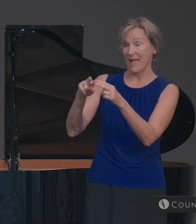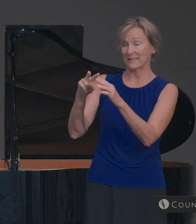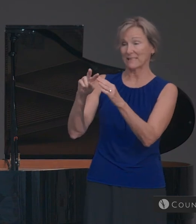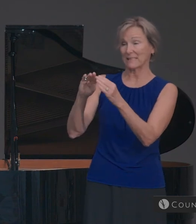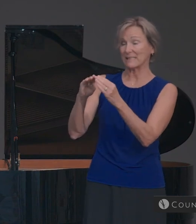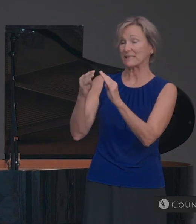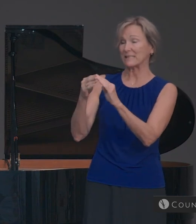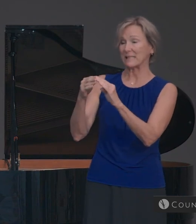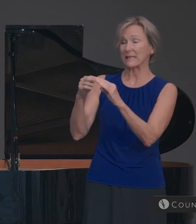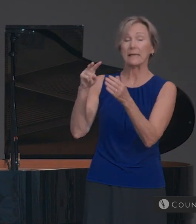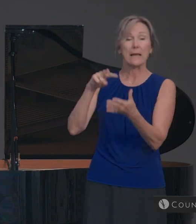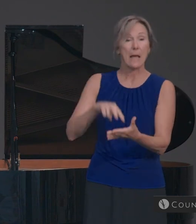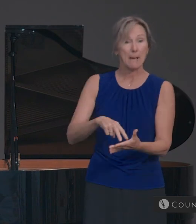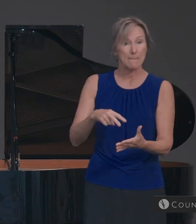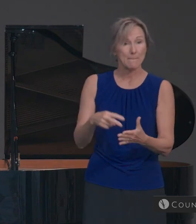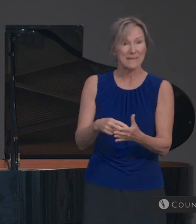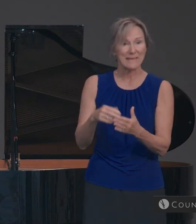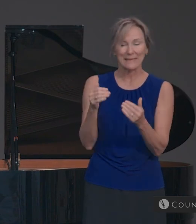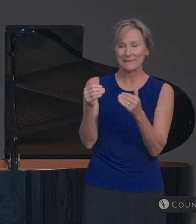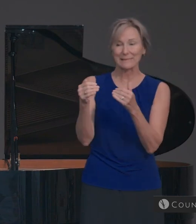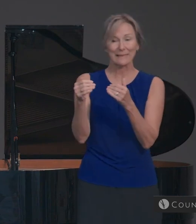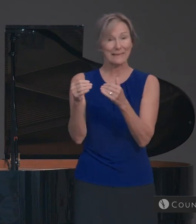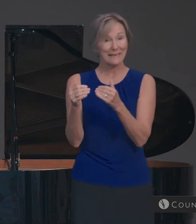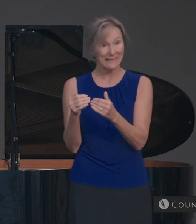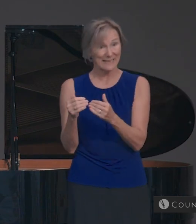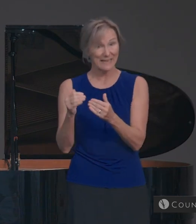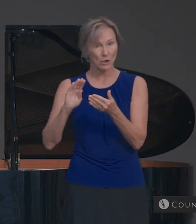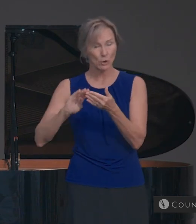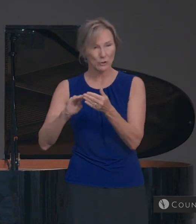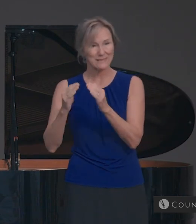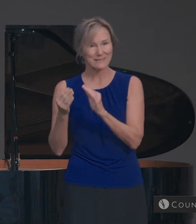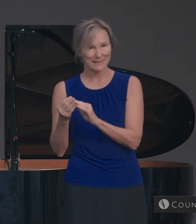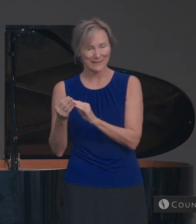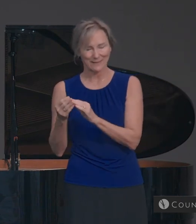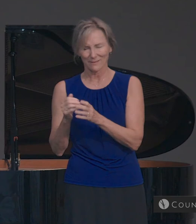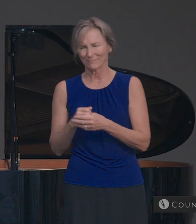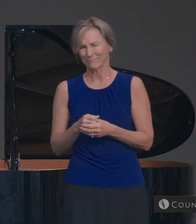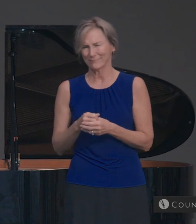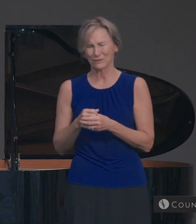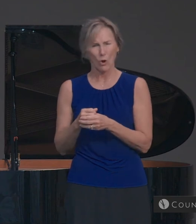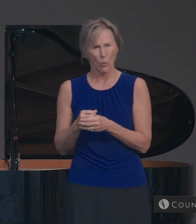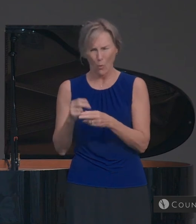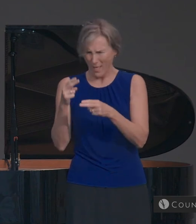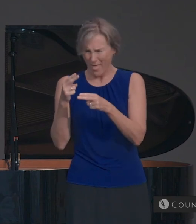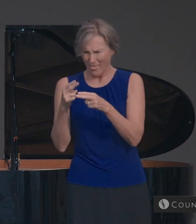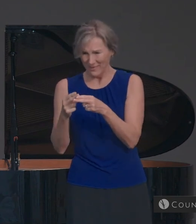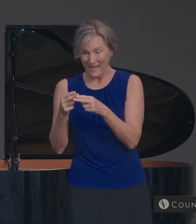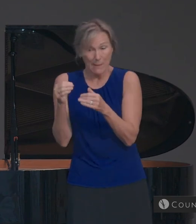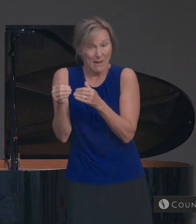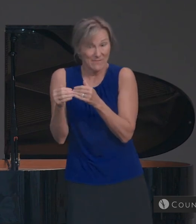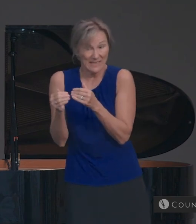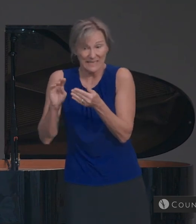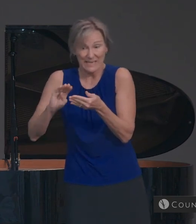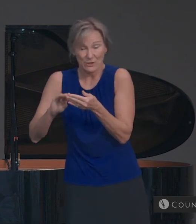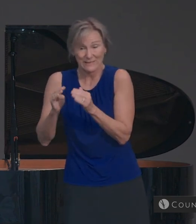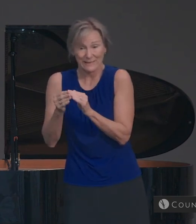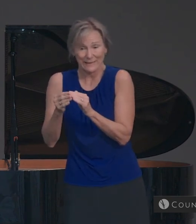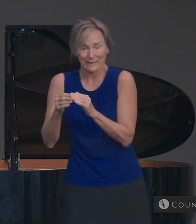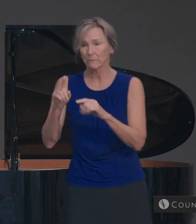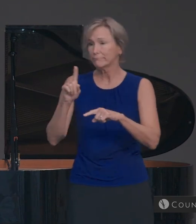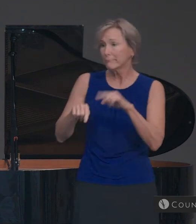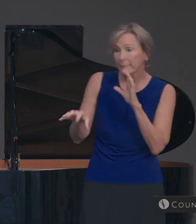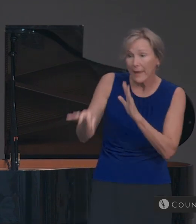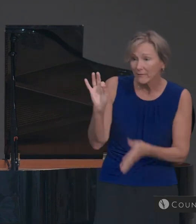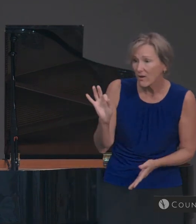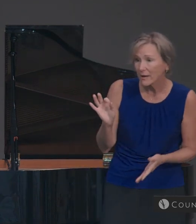stands nearby will lose its standing place. So the nearby city would cease to exist.